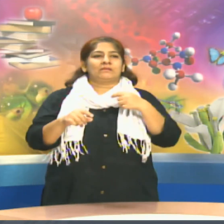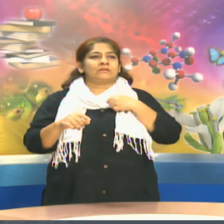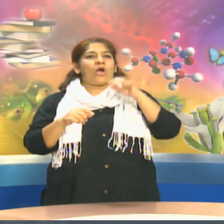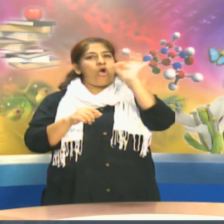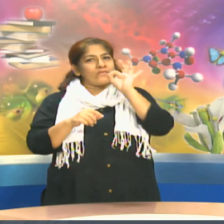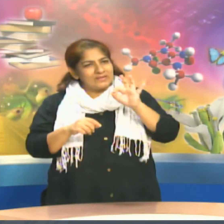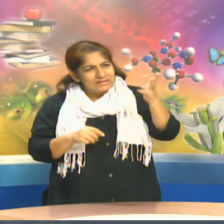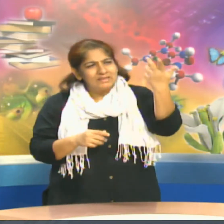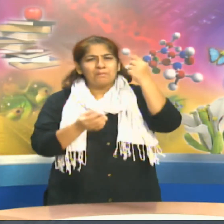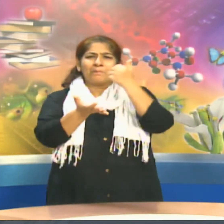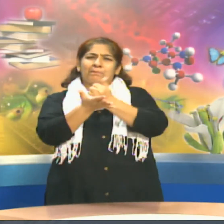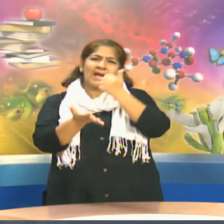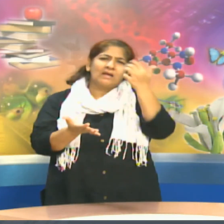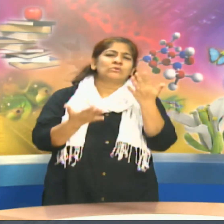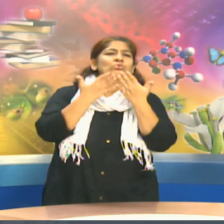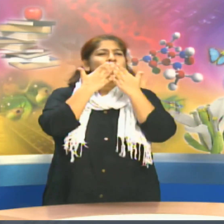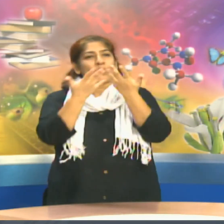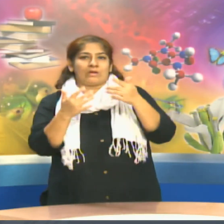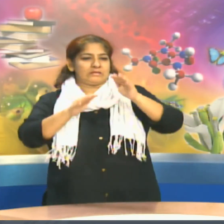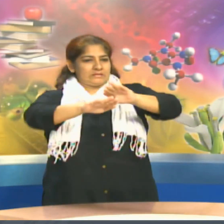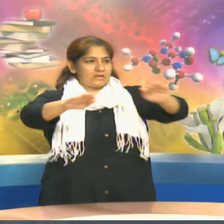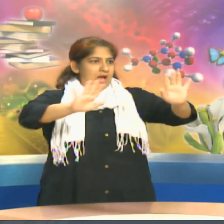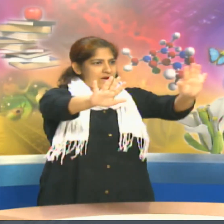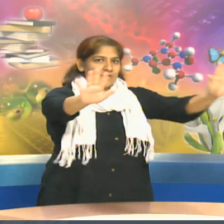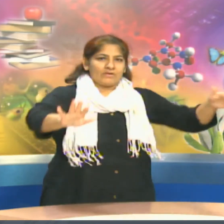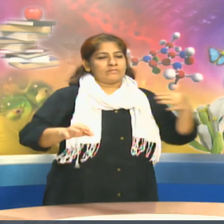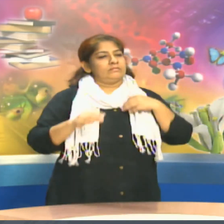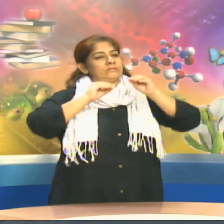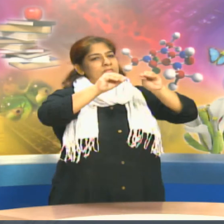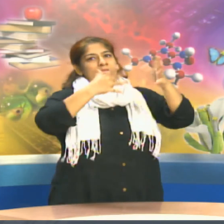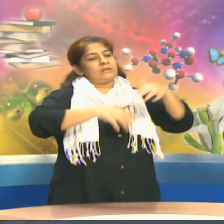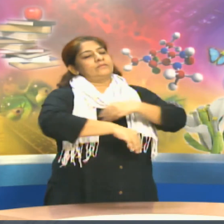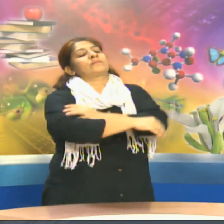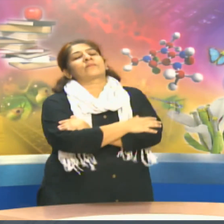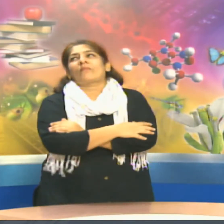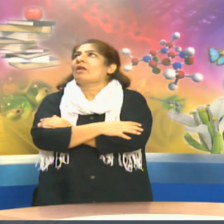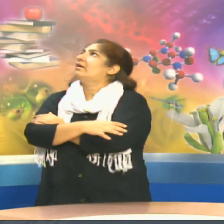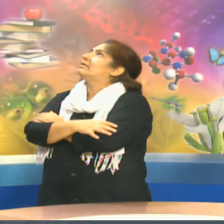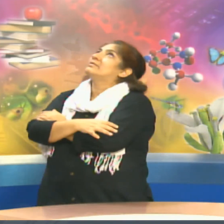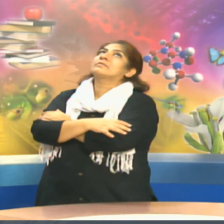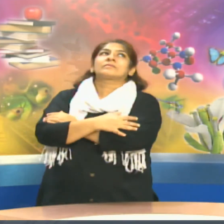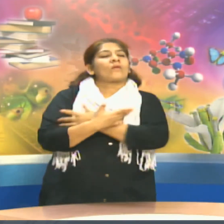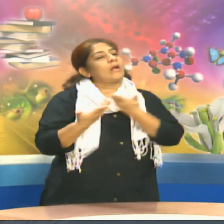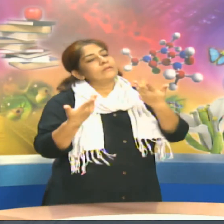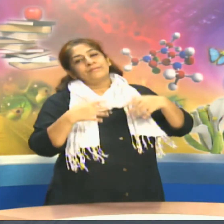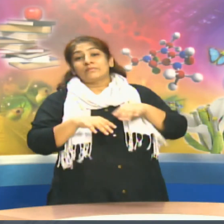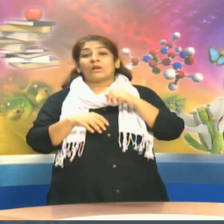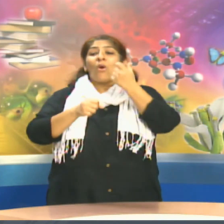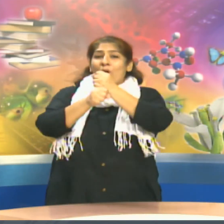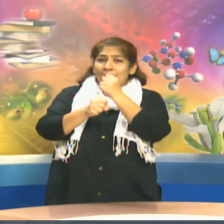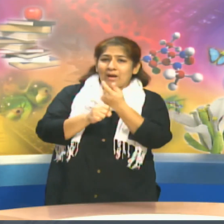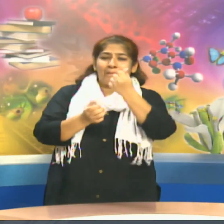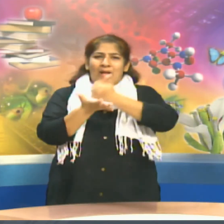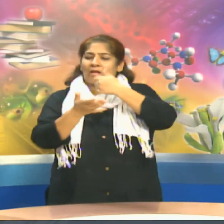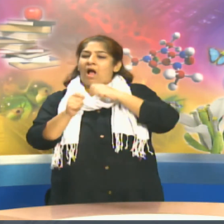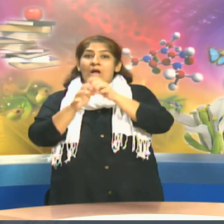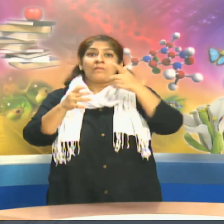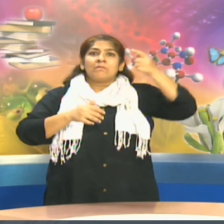is the use of planning? So, we should think and we should make our planning in a proper way, so that